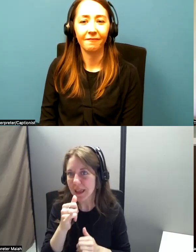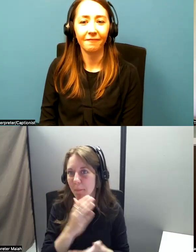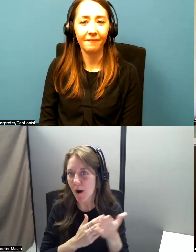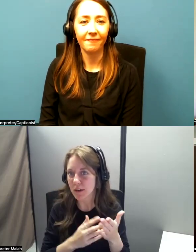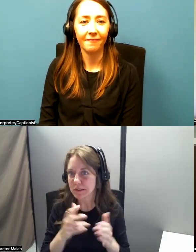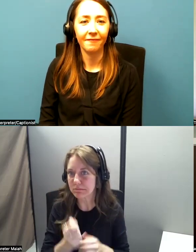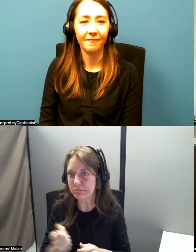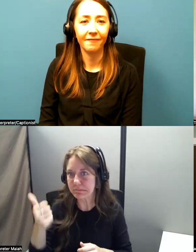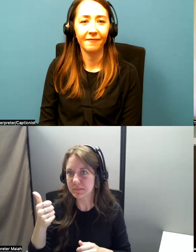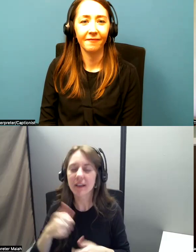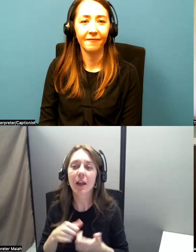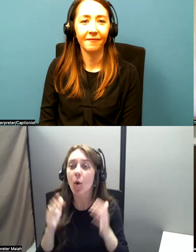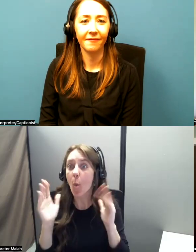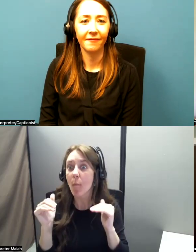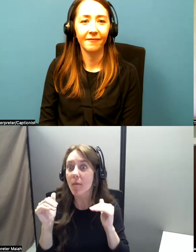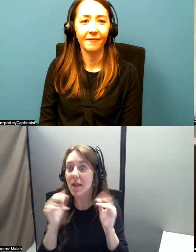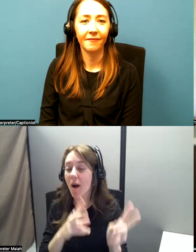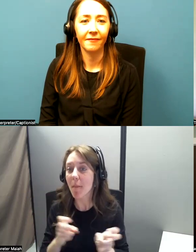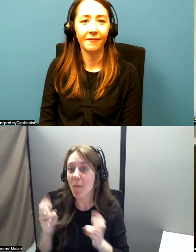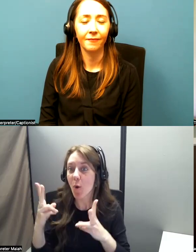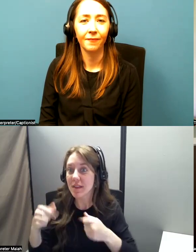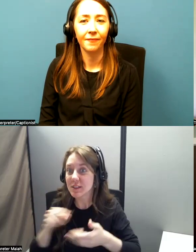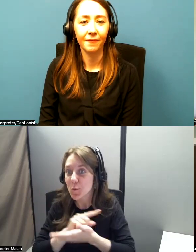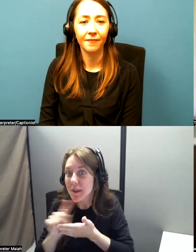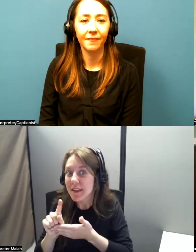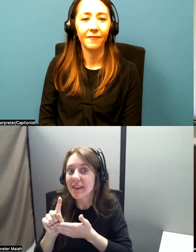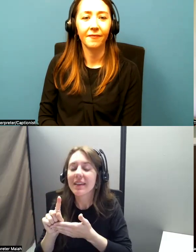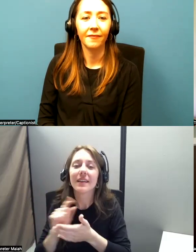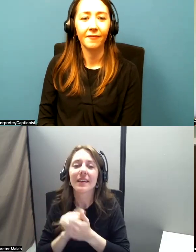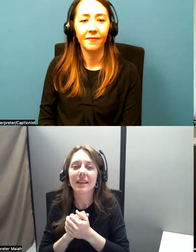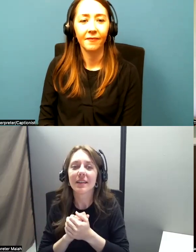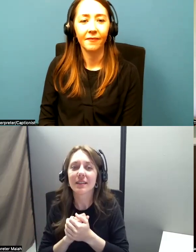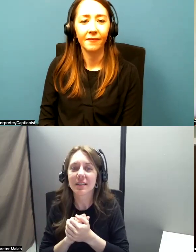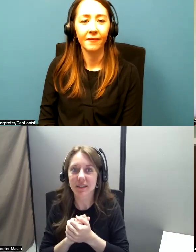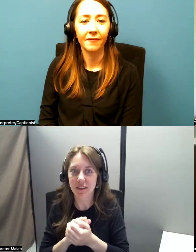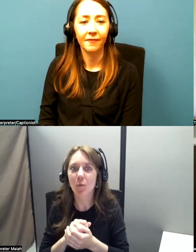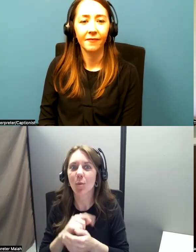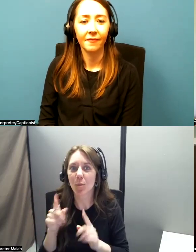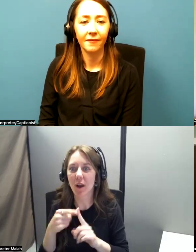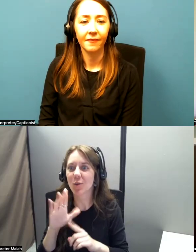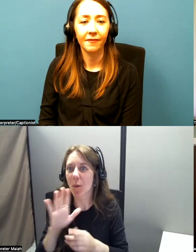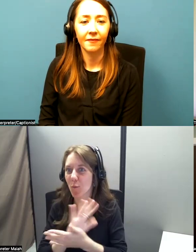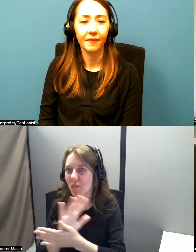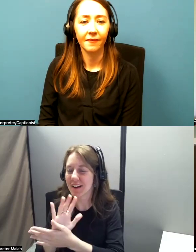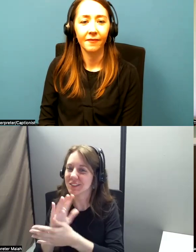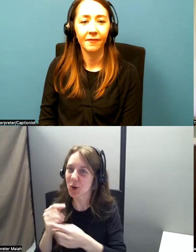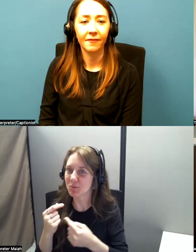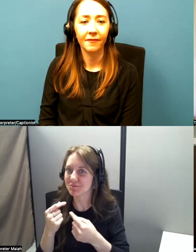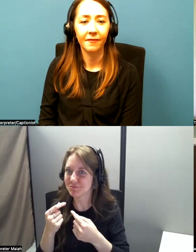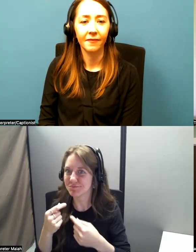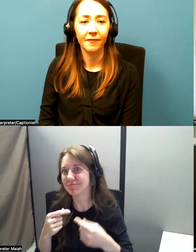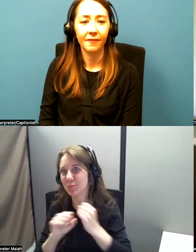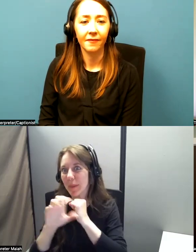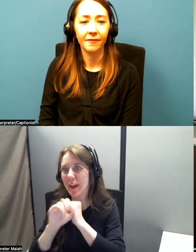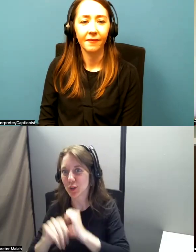have it uploaded that we think your two movies had premiered. Perfect. Thank you. That means a lot.